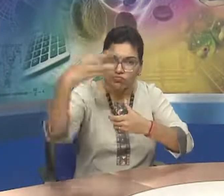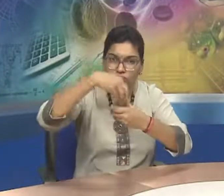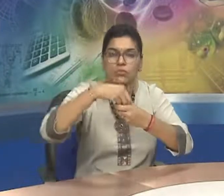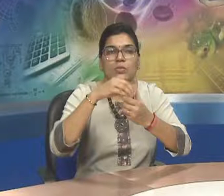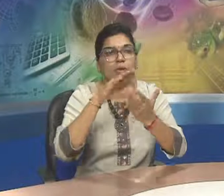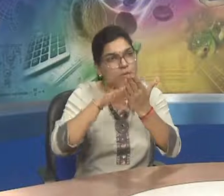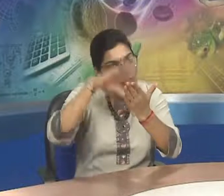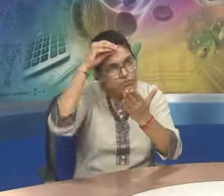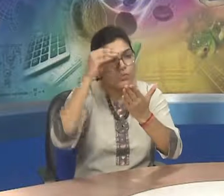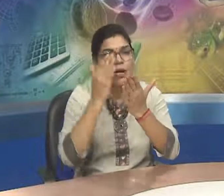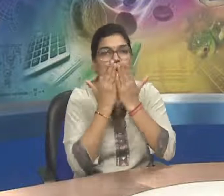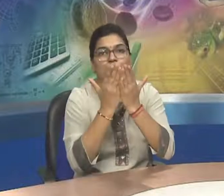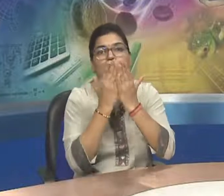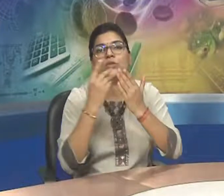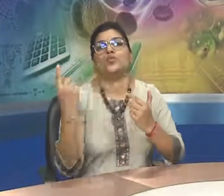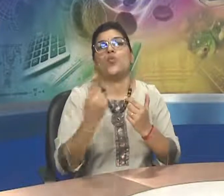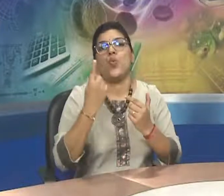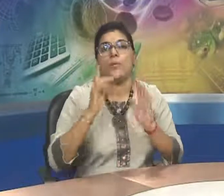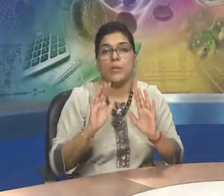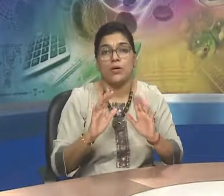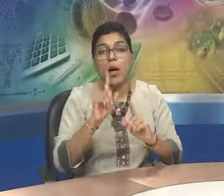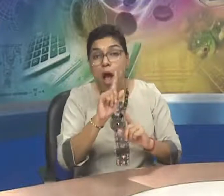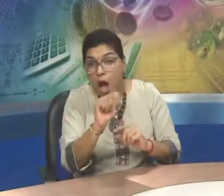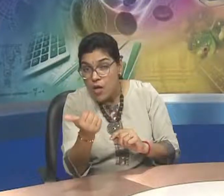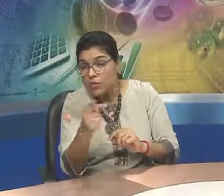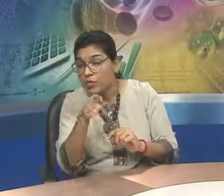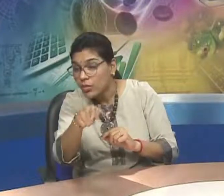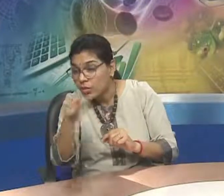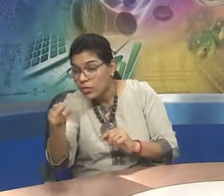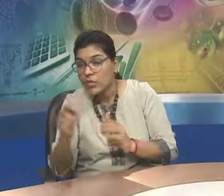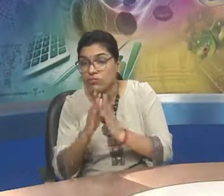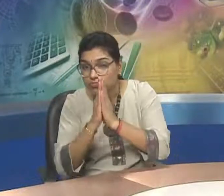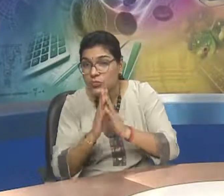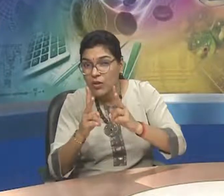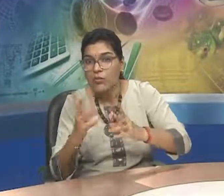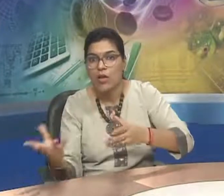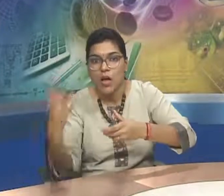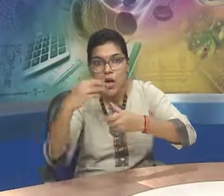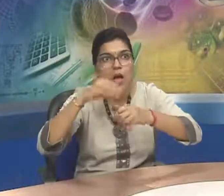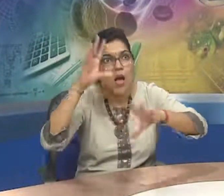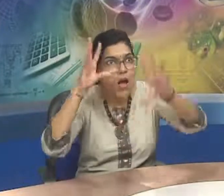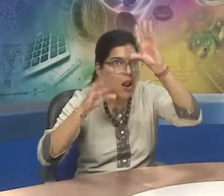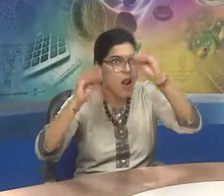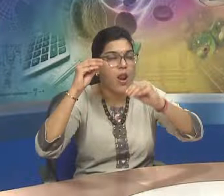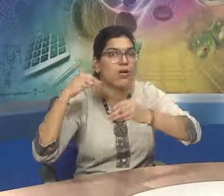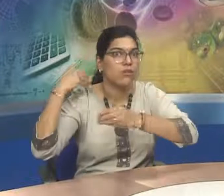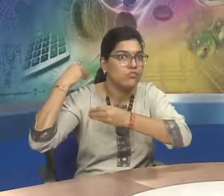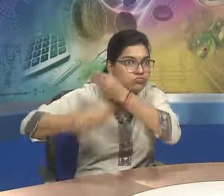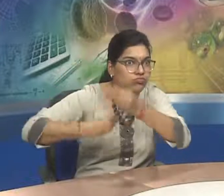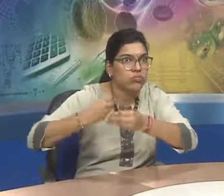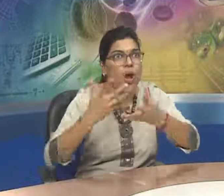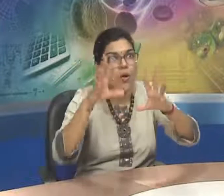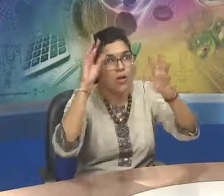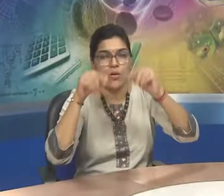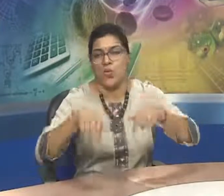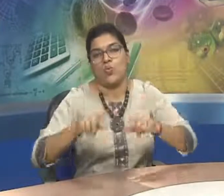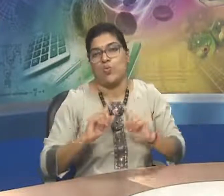So, in those institutions, no child can be compelled to receive